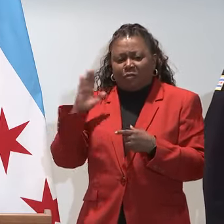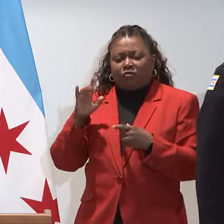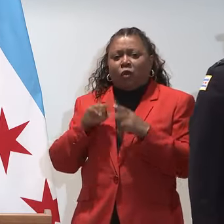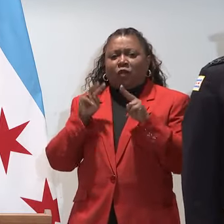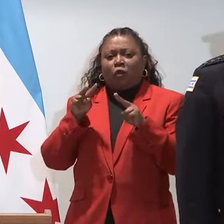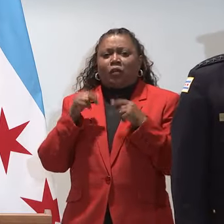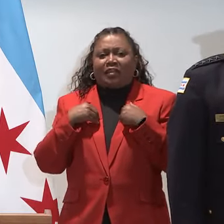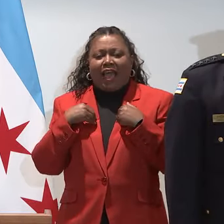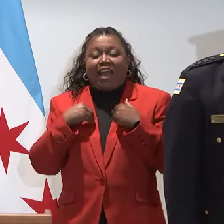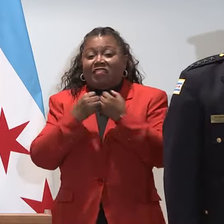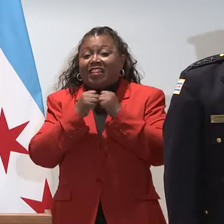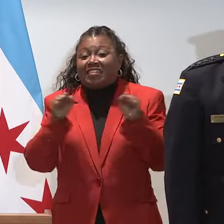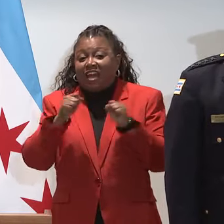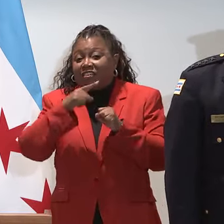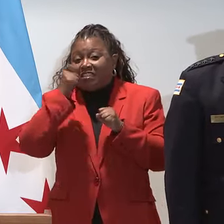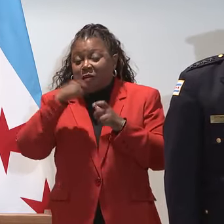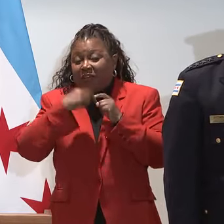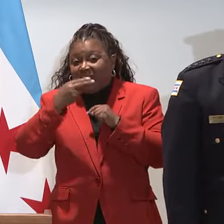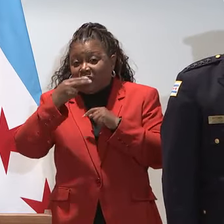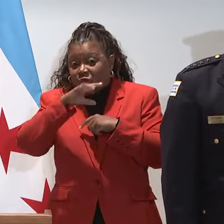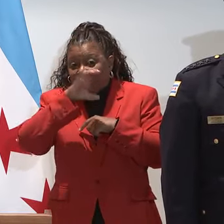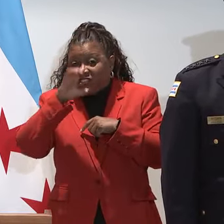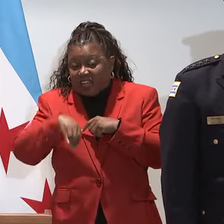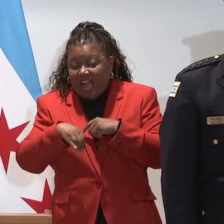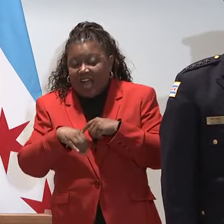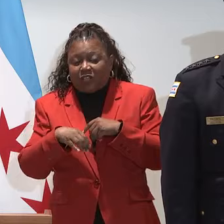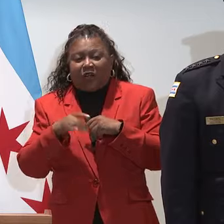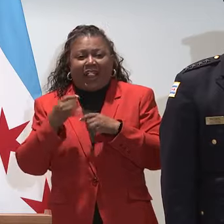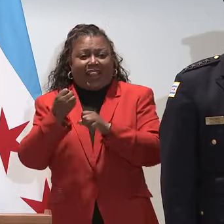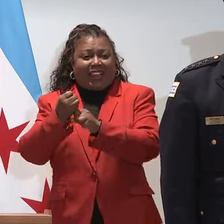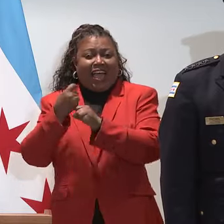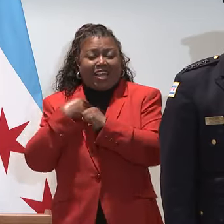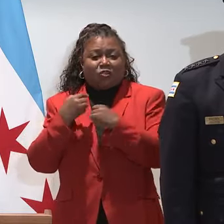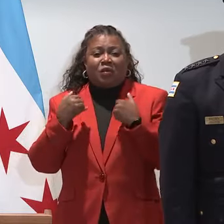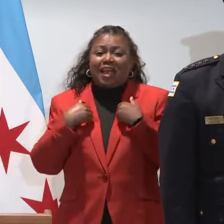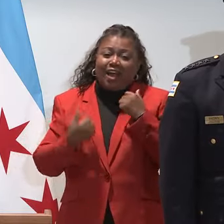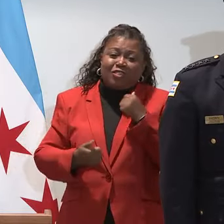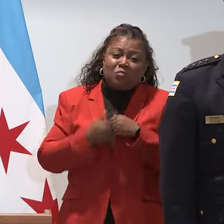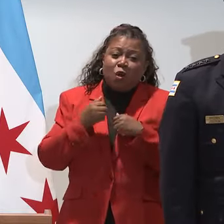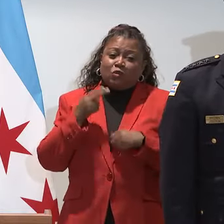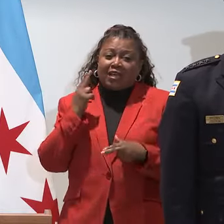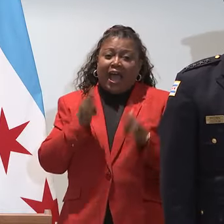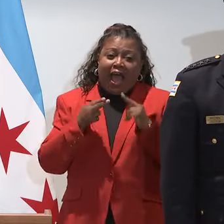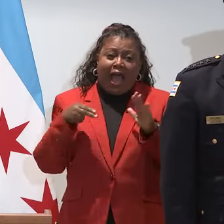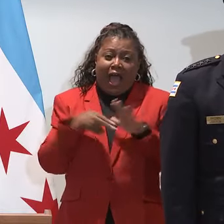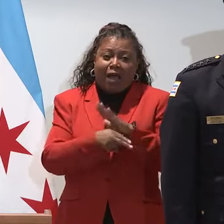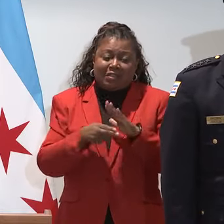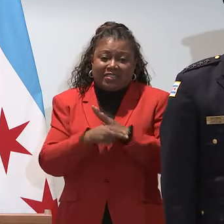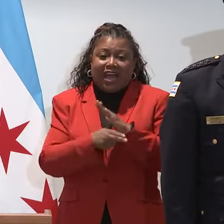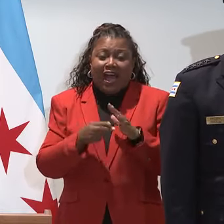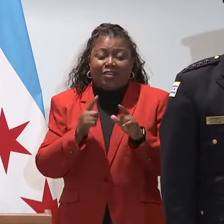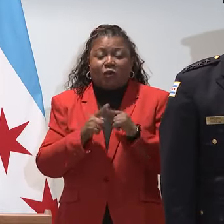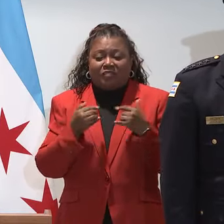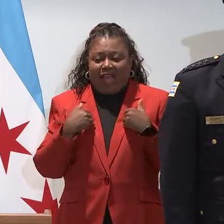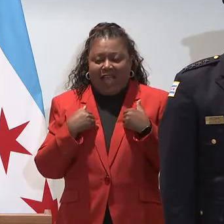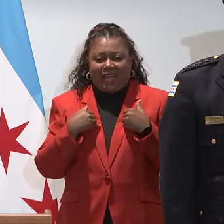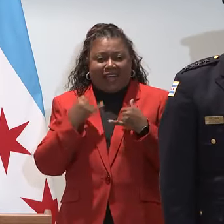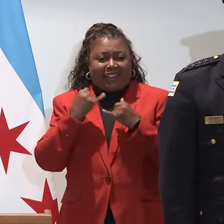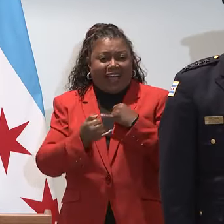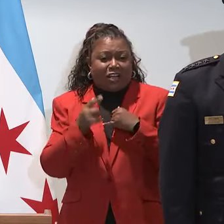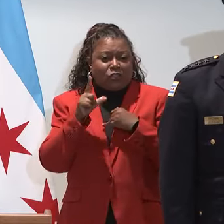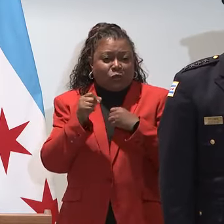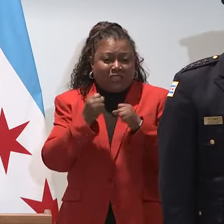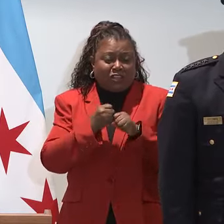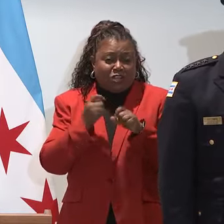we look forward to having the safest summer in the history of Chicago. Last year, we had the most homicides in the city of Chicago as we've had in the last